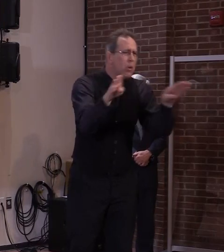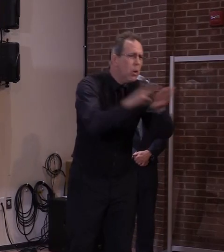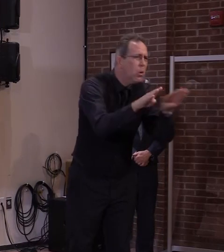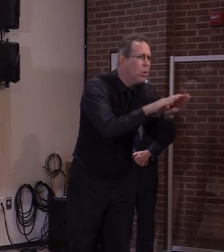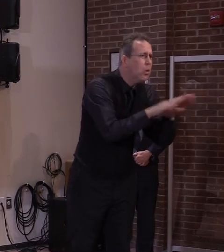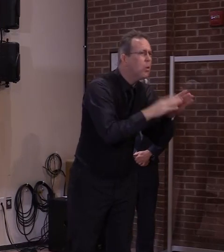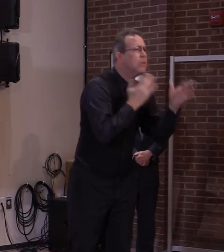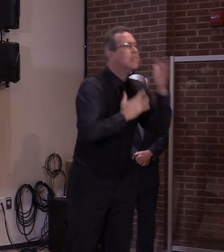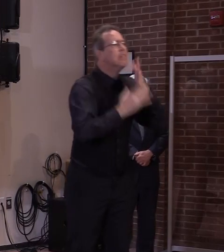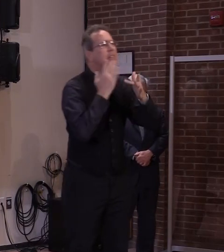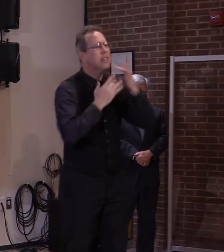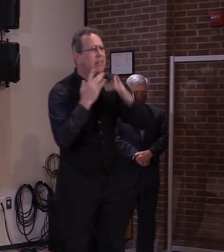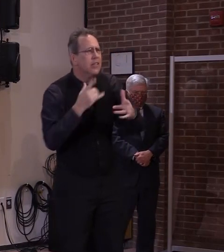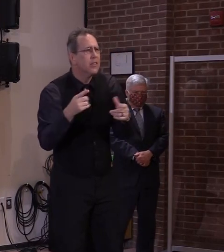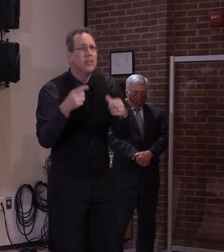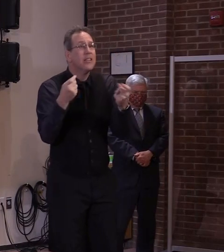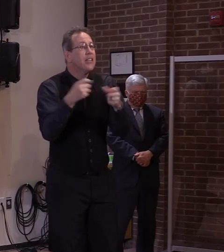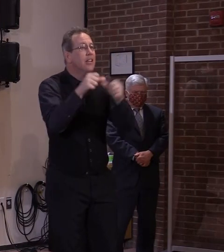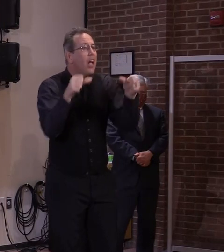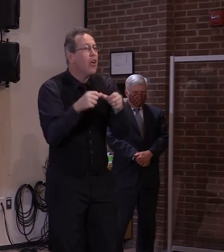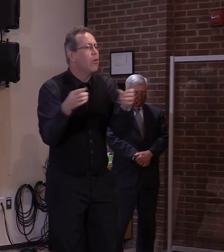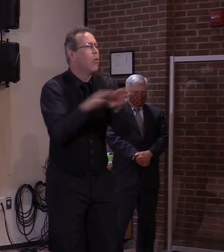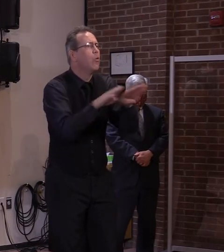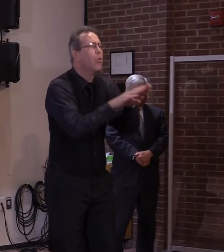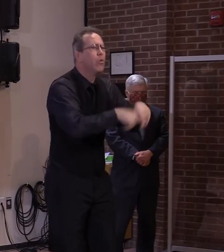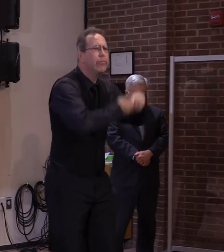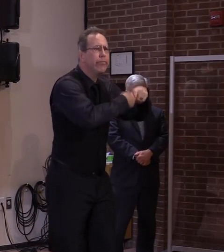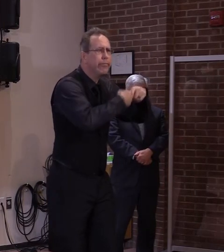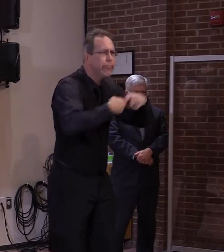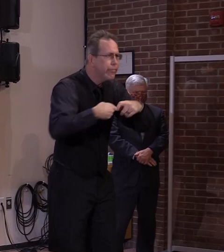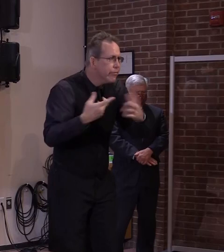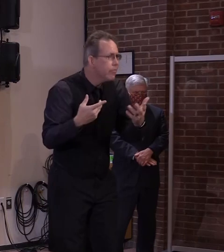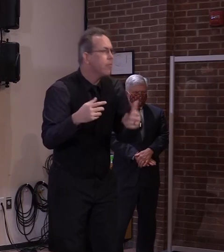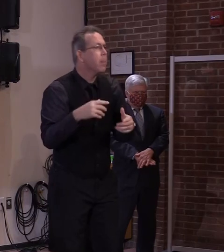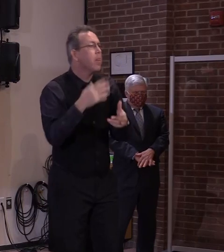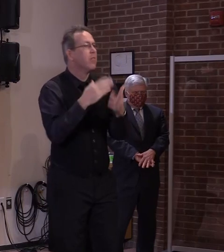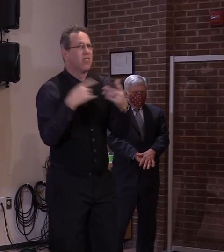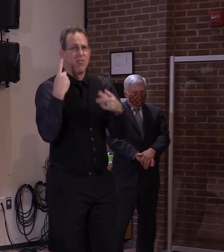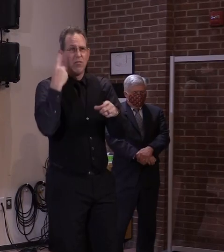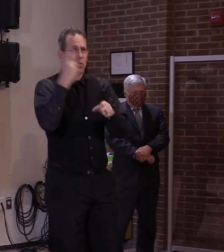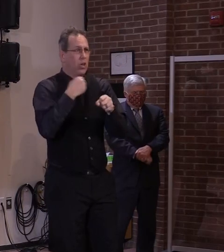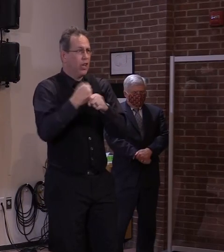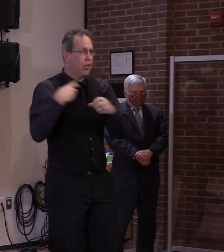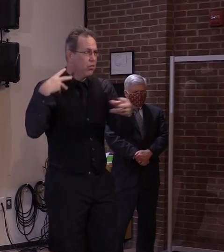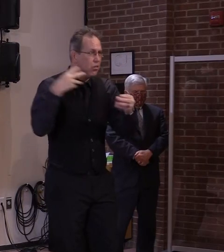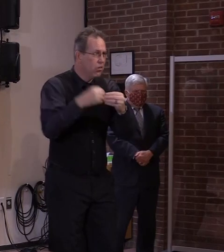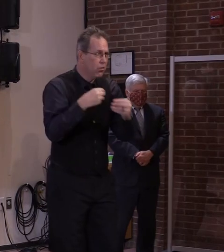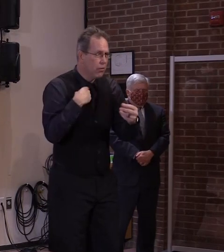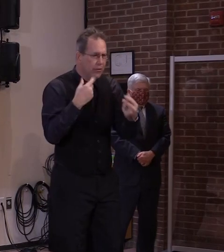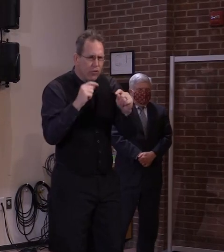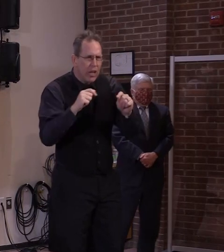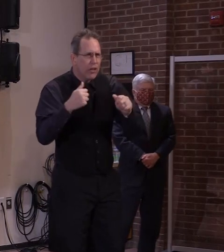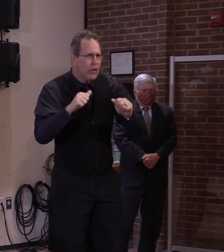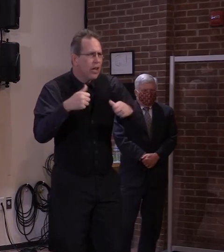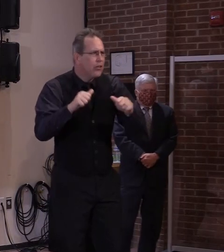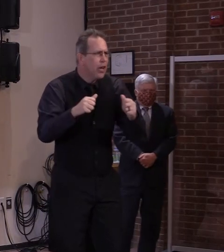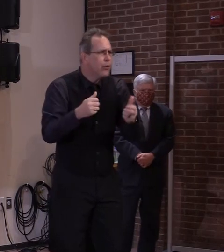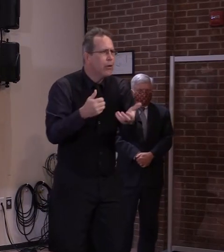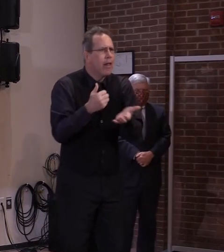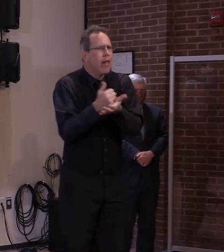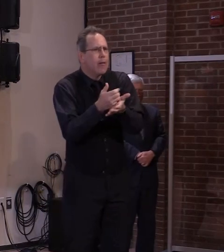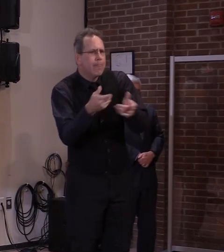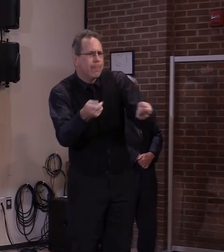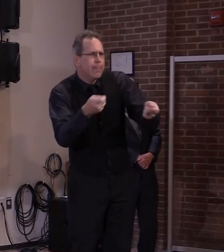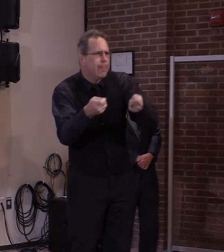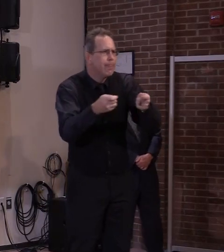shuttered. Our business community stepped up over the last year to suppress the virus, and as we fully reopened the economy